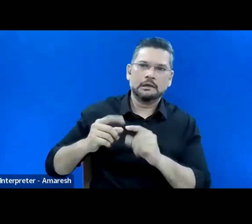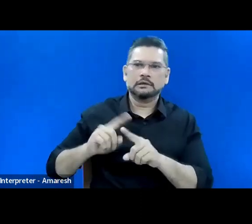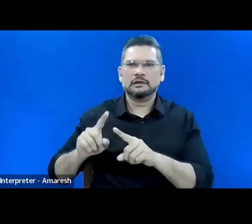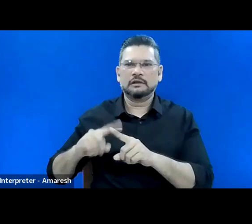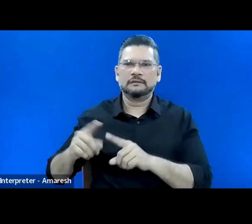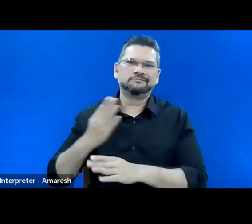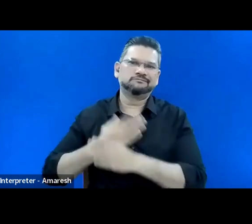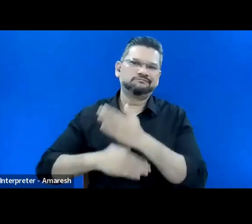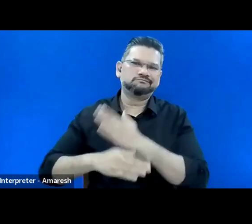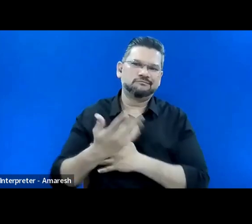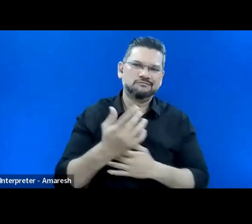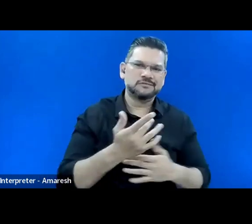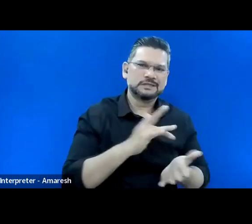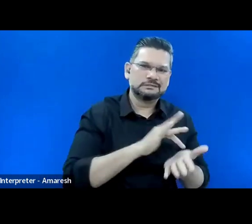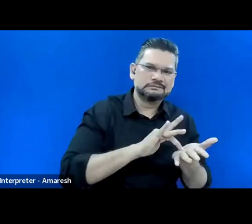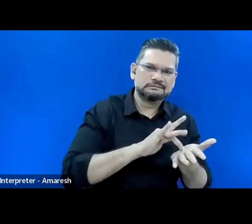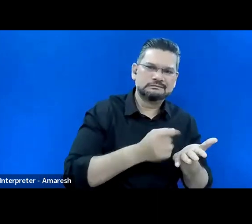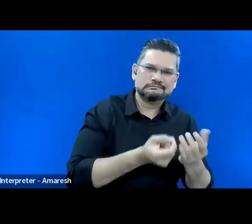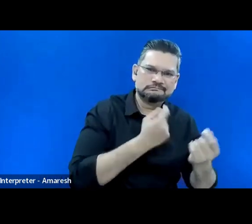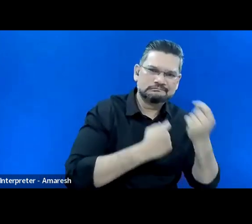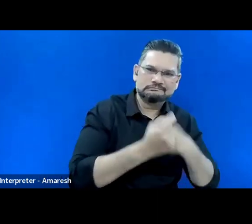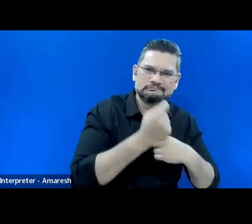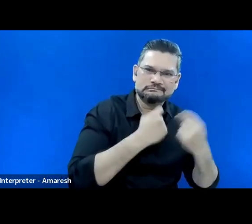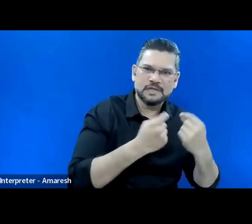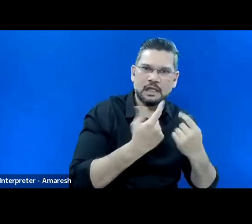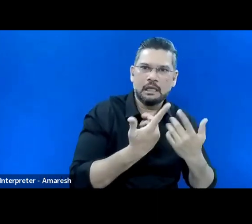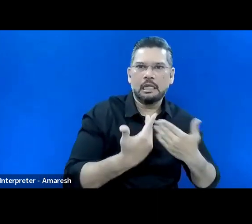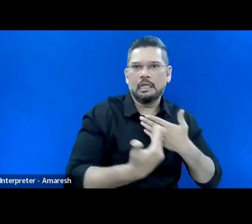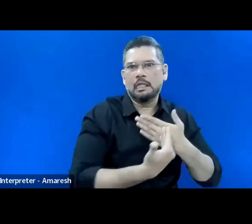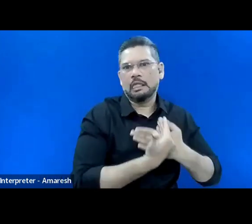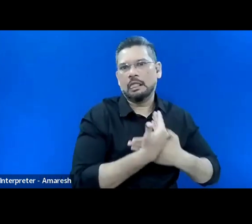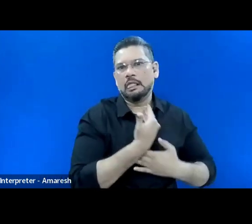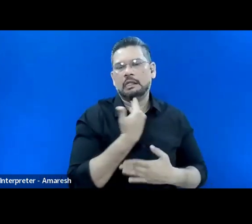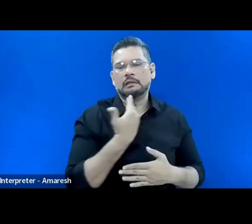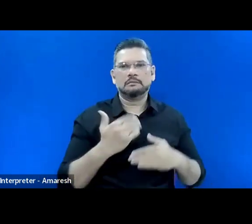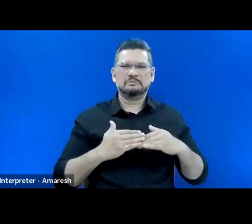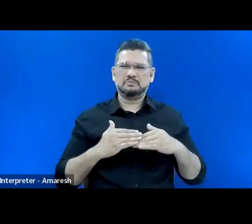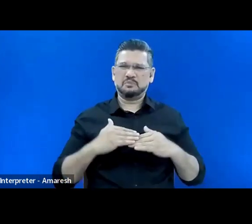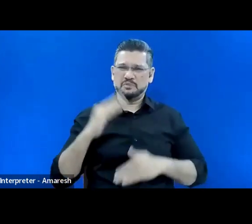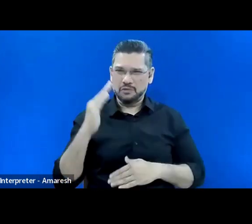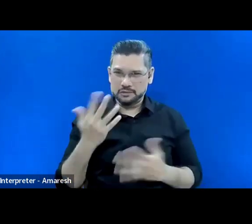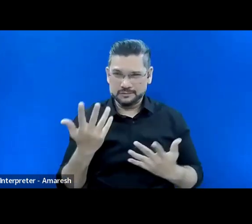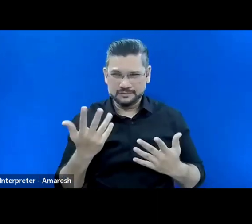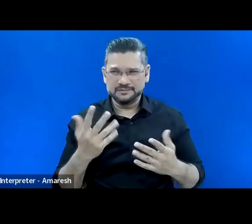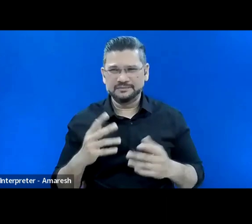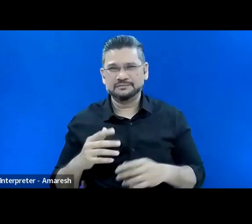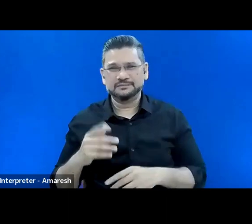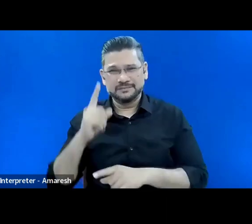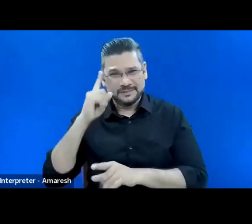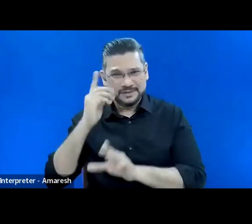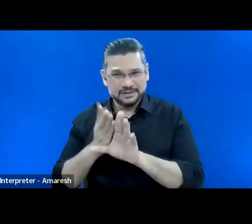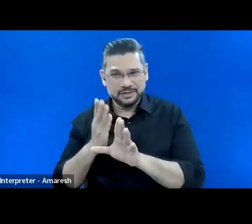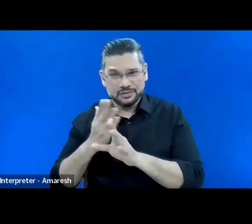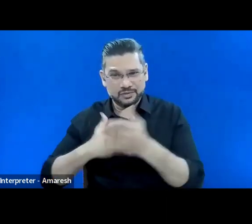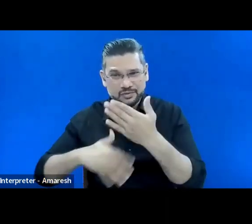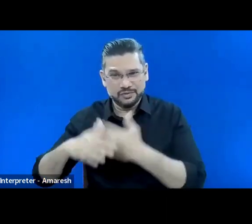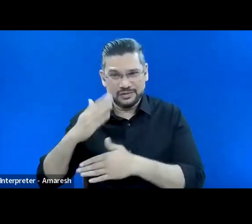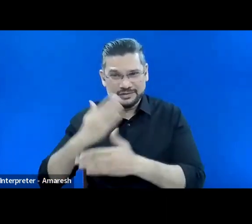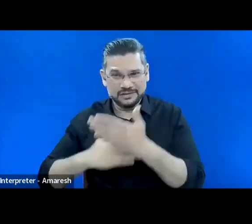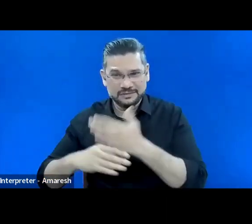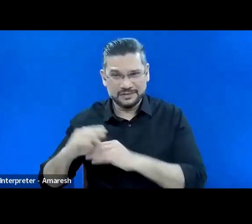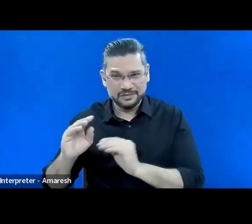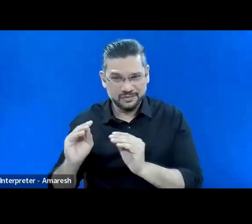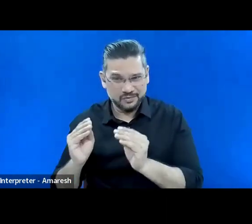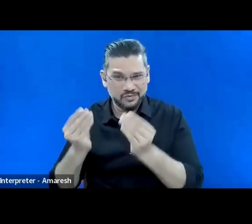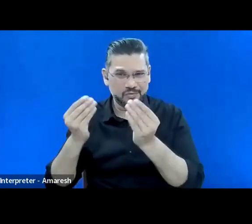medication. And persons with psychosocial, youths with the psychosocial disability, they become victims